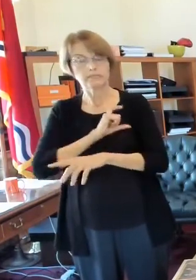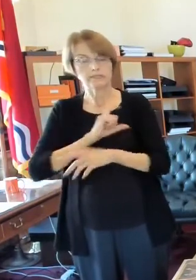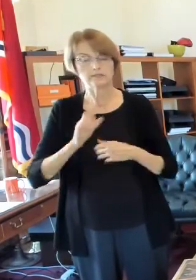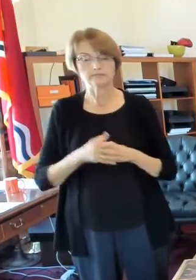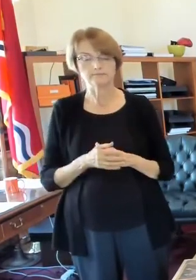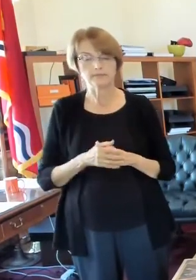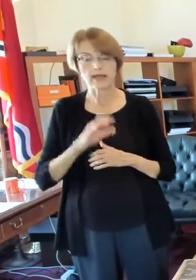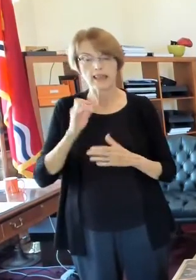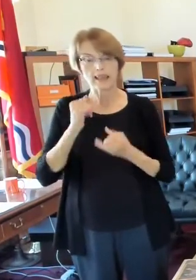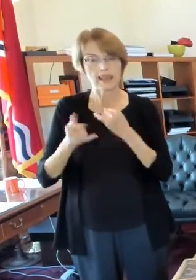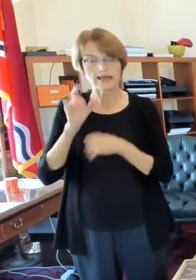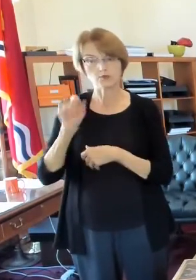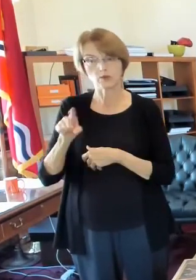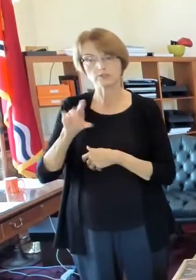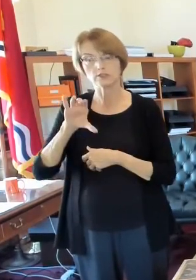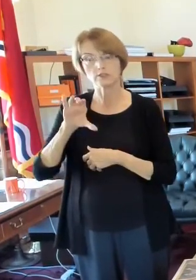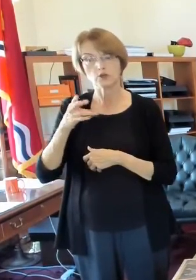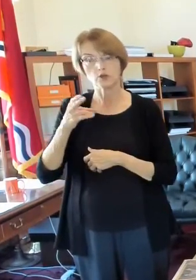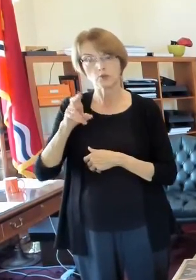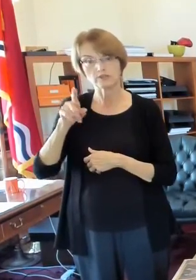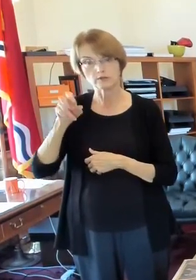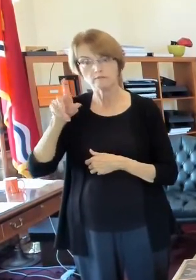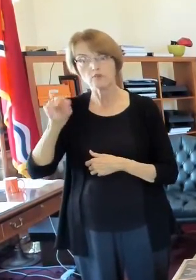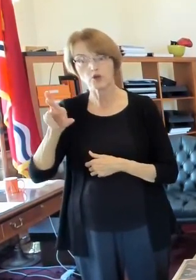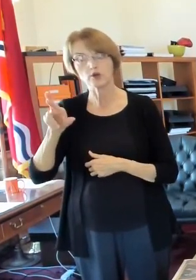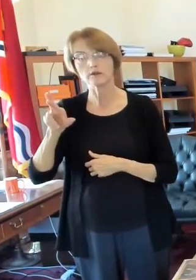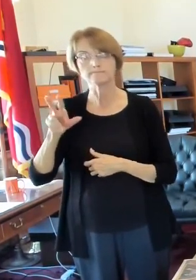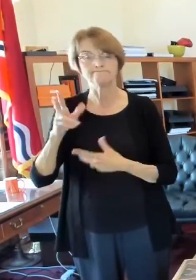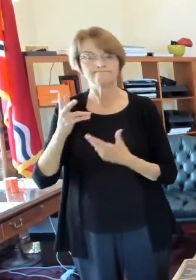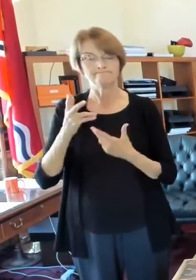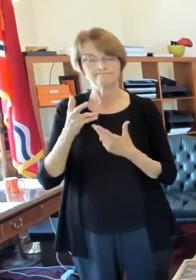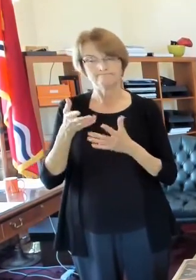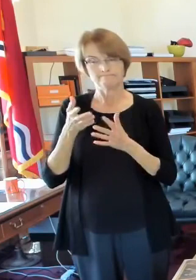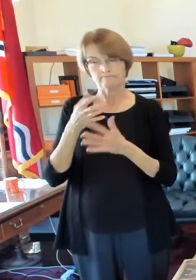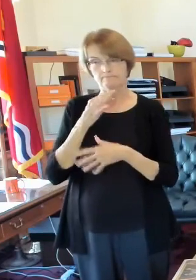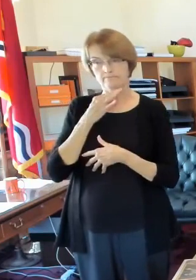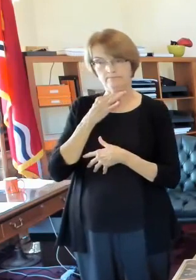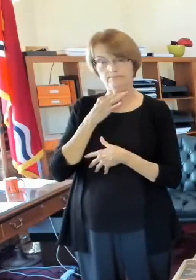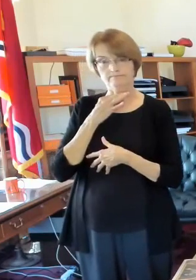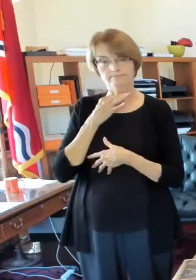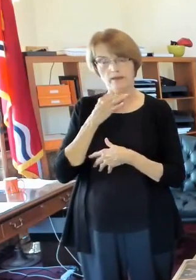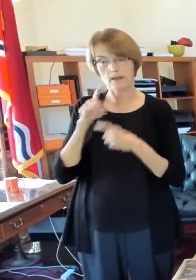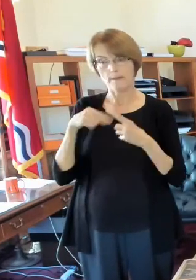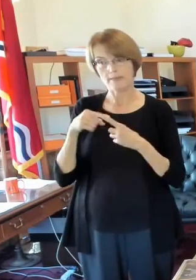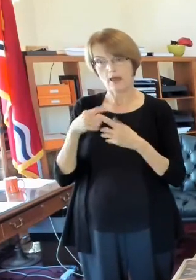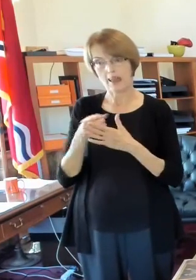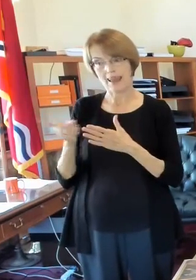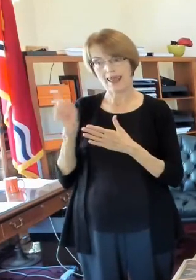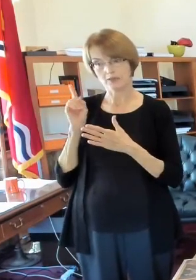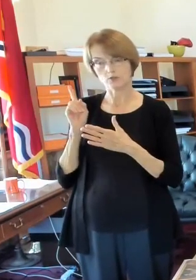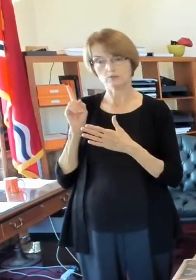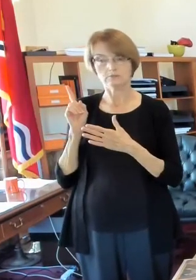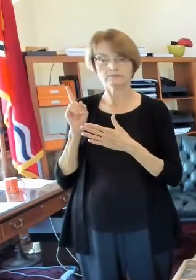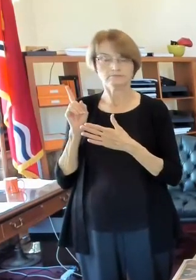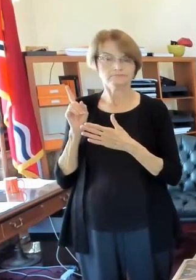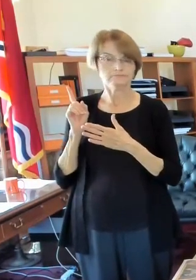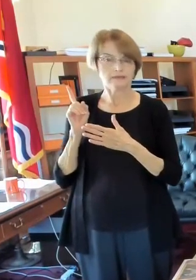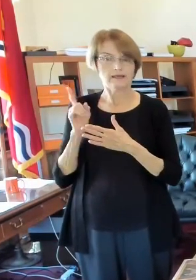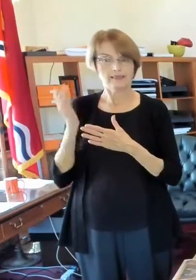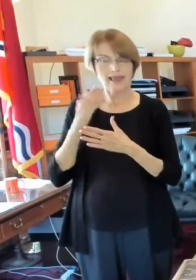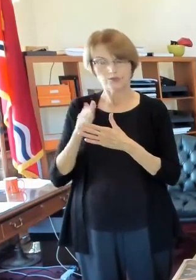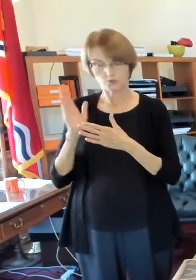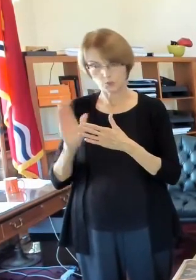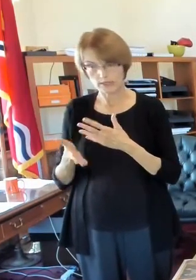question, Mayor, is from Christopher, related to some of the road work happening last weekend tied to MLS